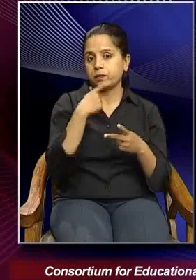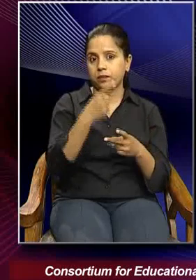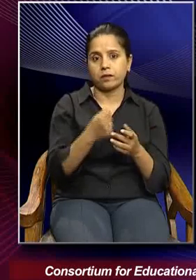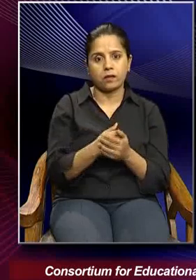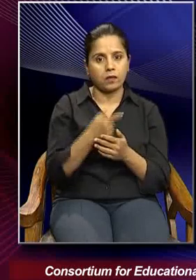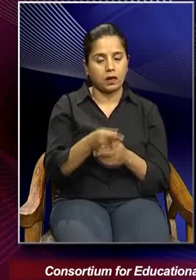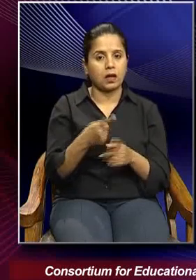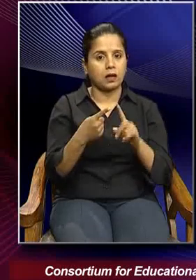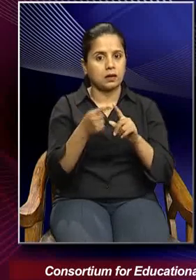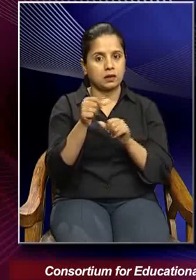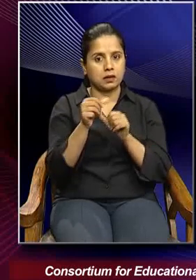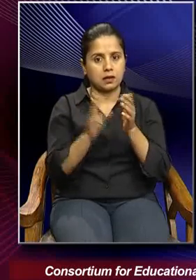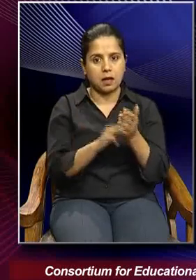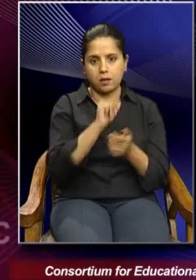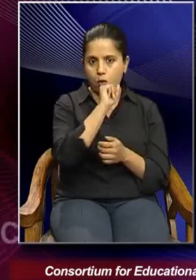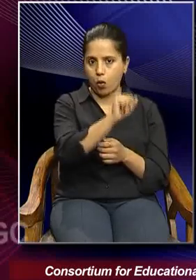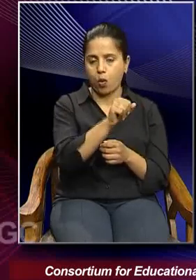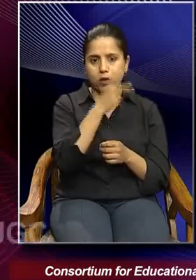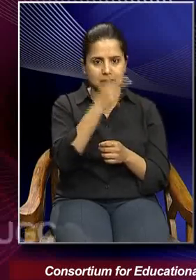the tamasic nature,